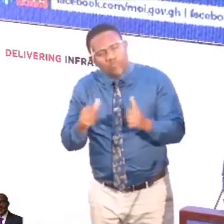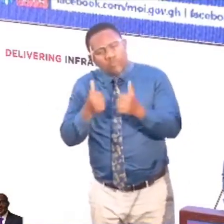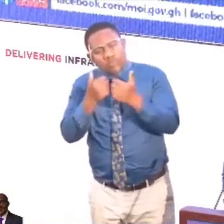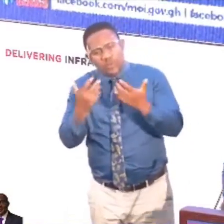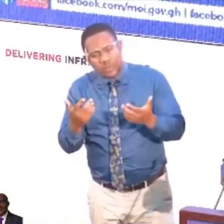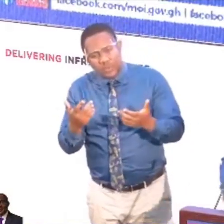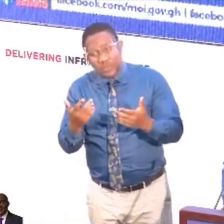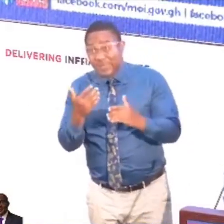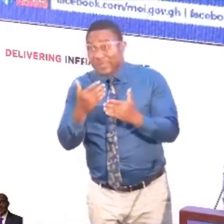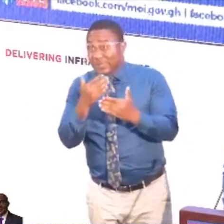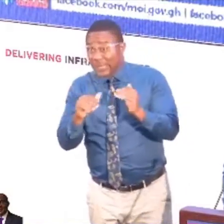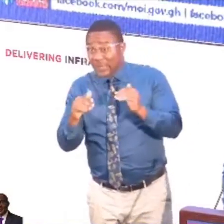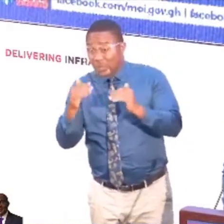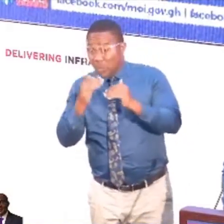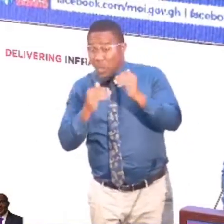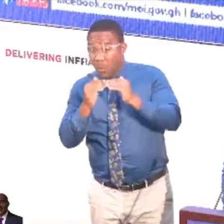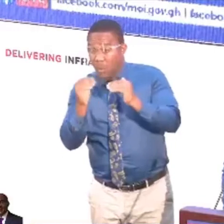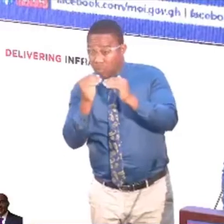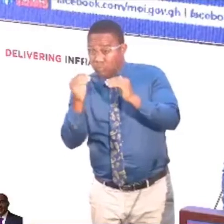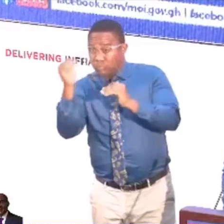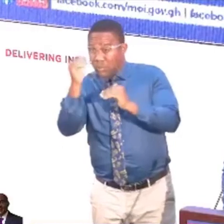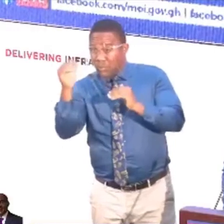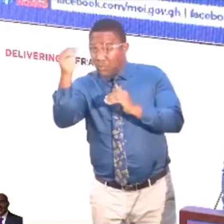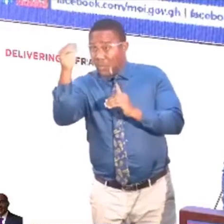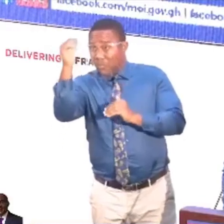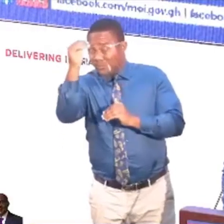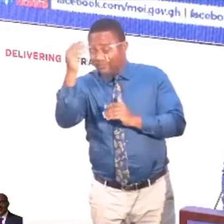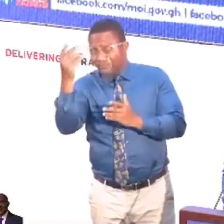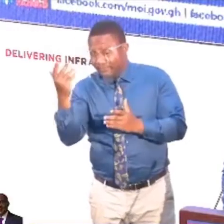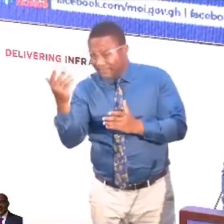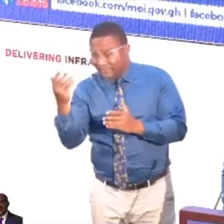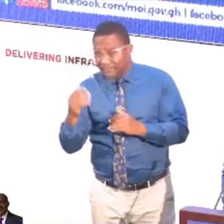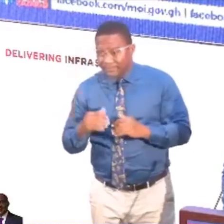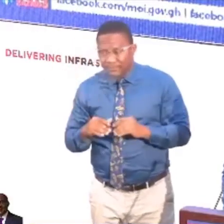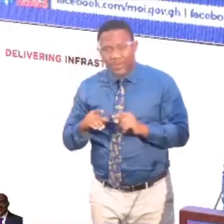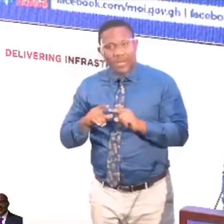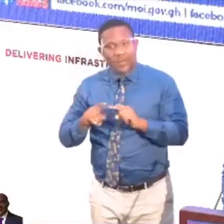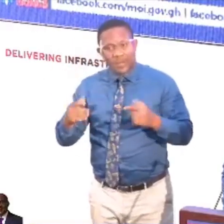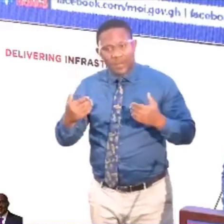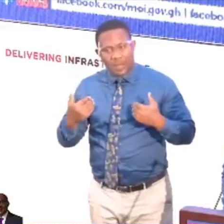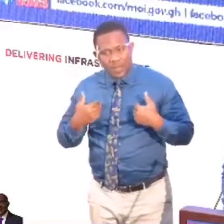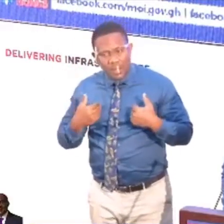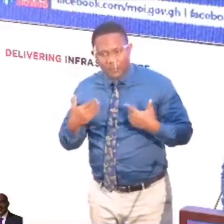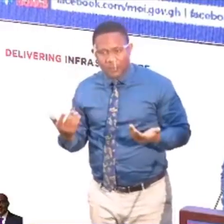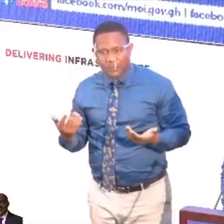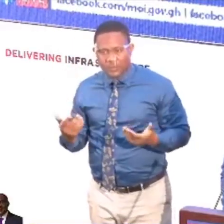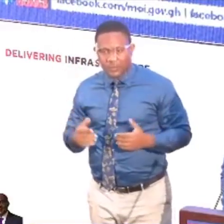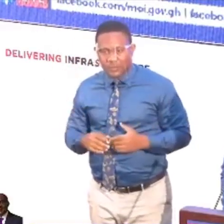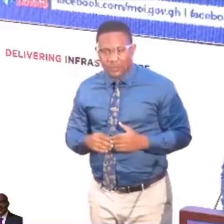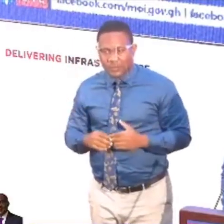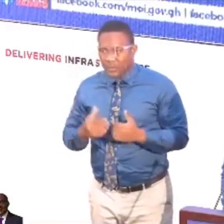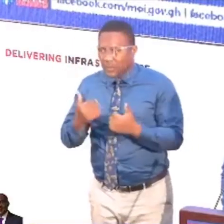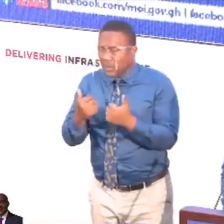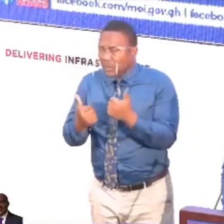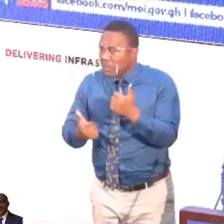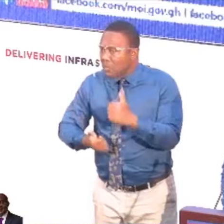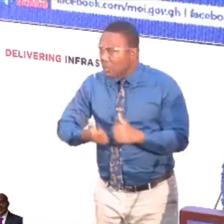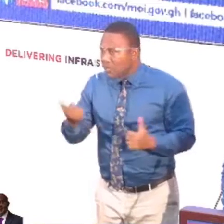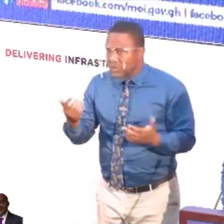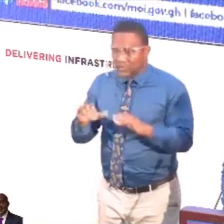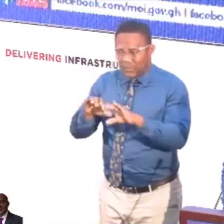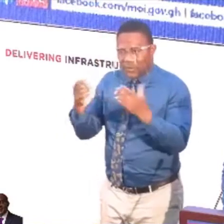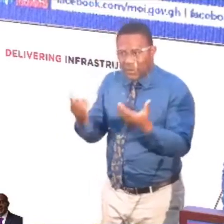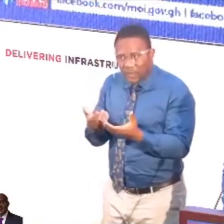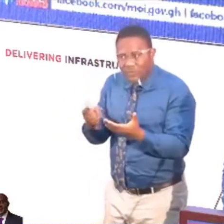of high buildings like storage, but they've been provisioned in such that most of classroom activities are done at the